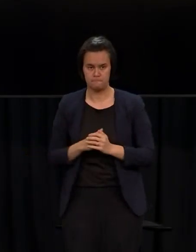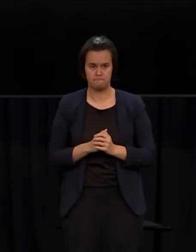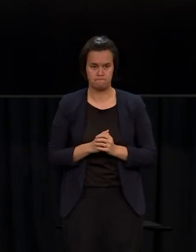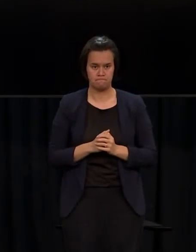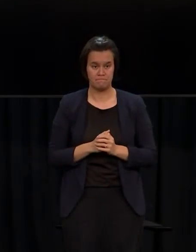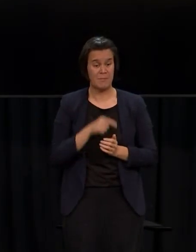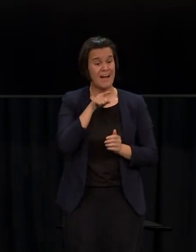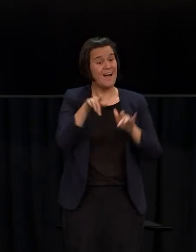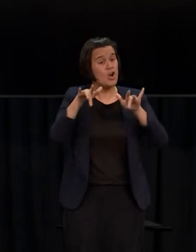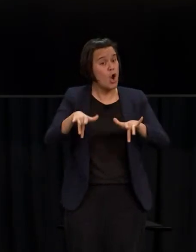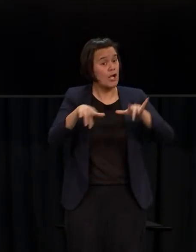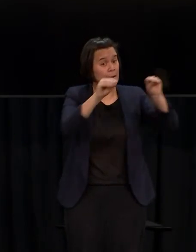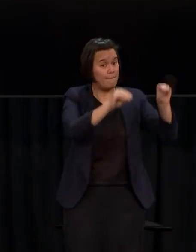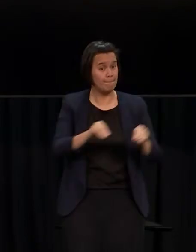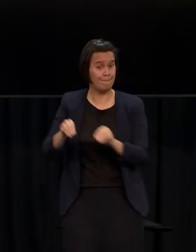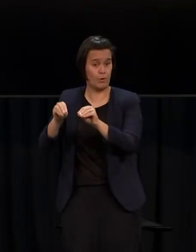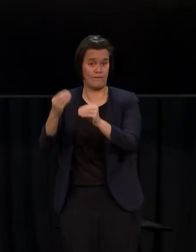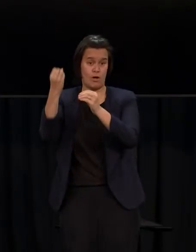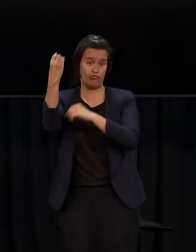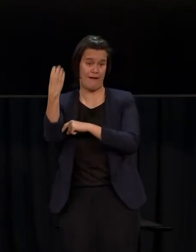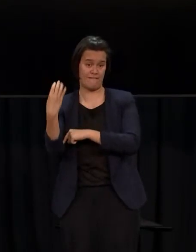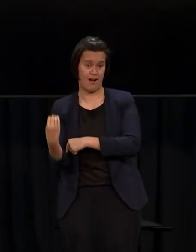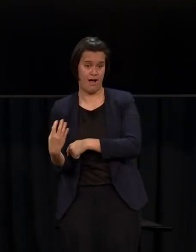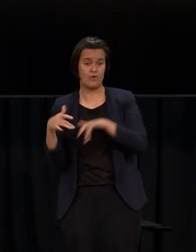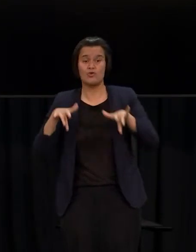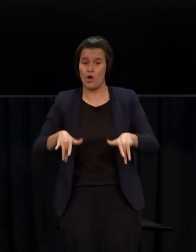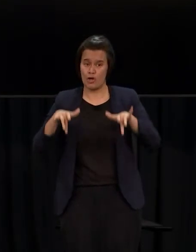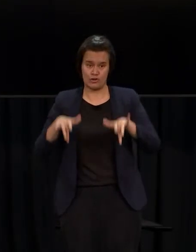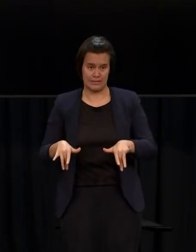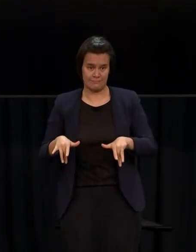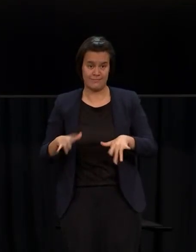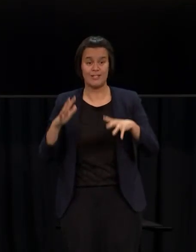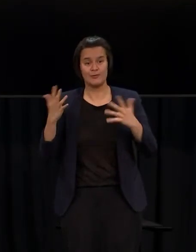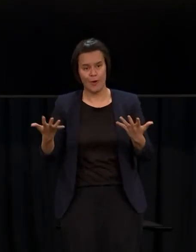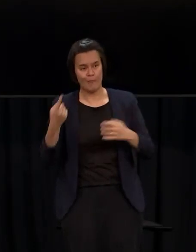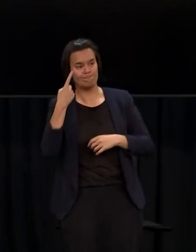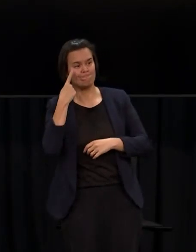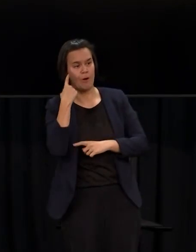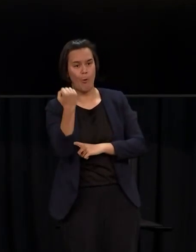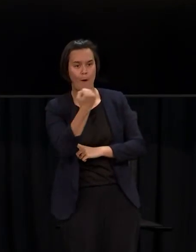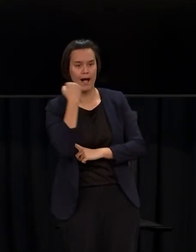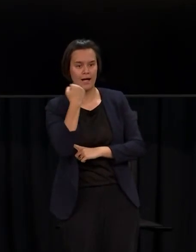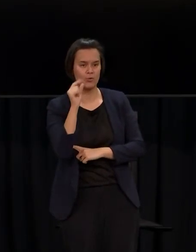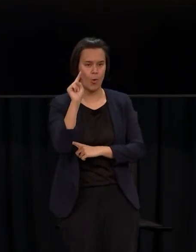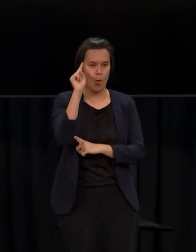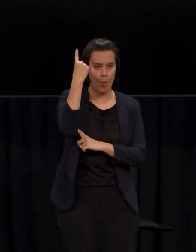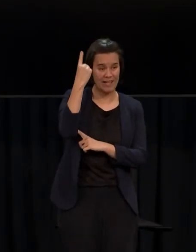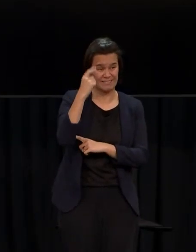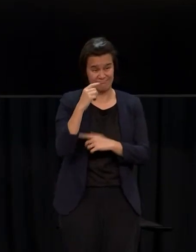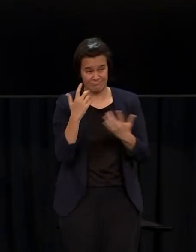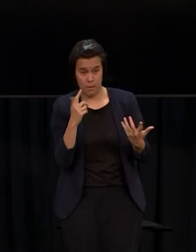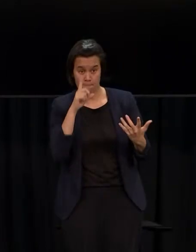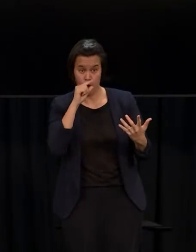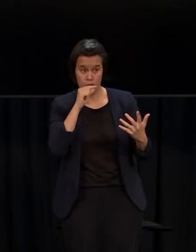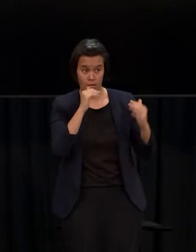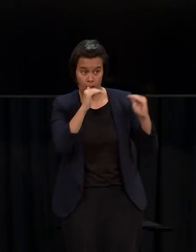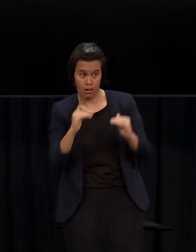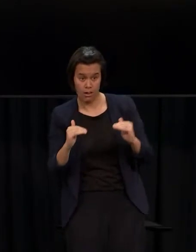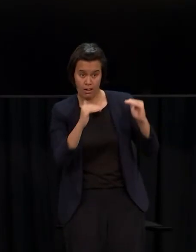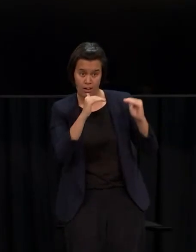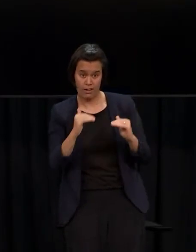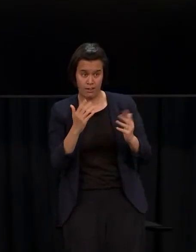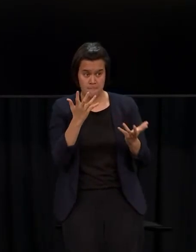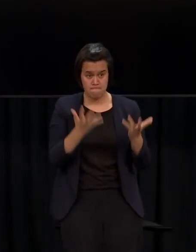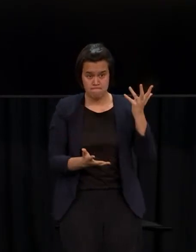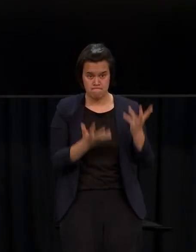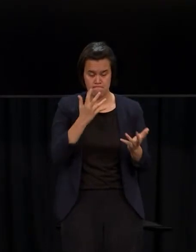Auckland that want to know if any safe changes can be made in the meantime to their settings. Let me start with the Waikato.